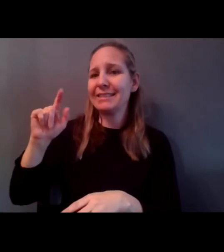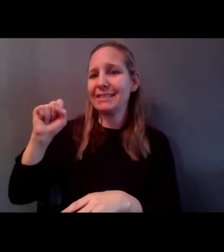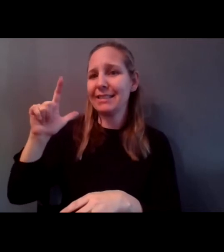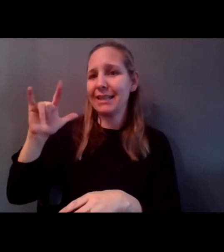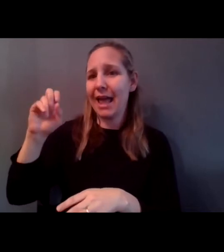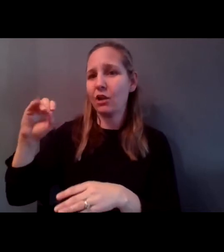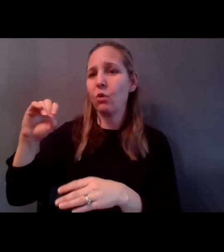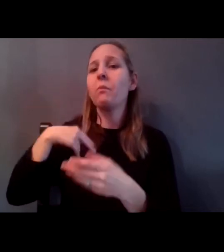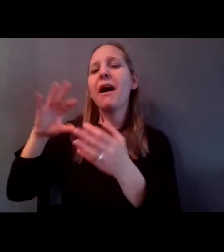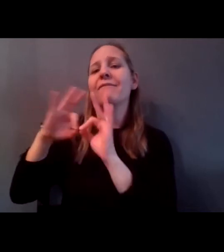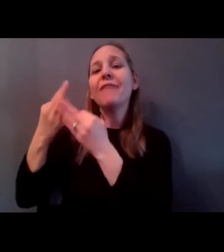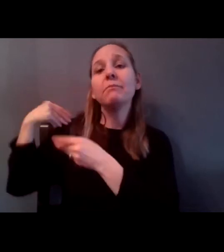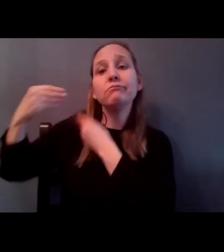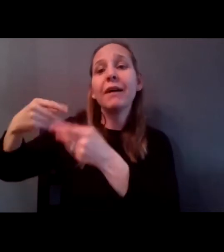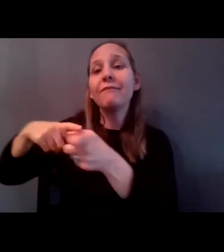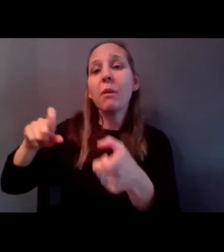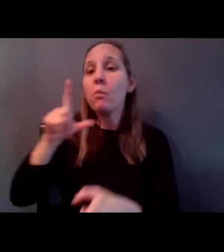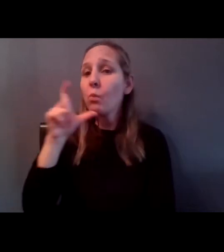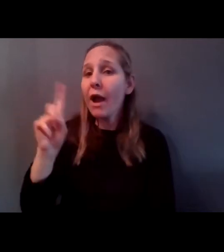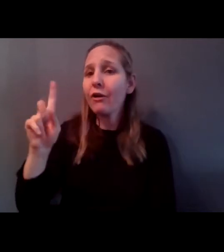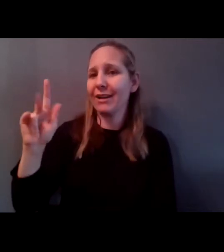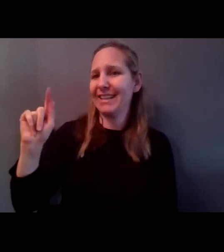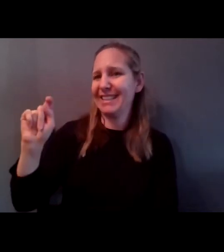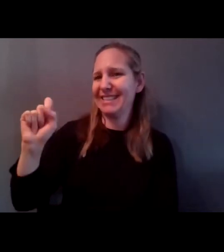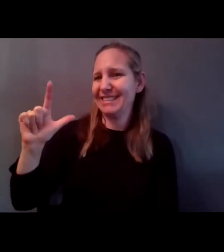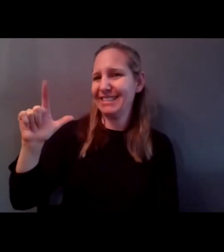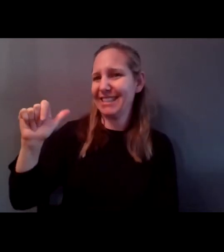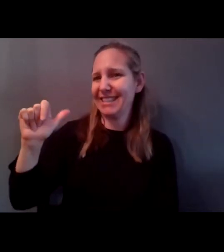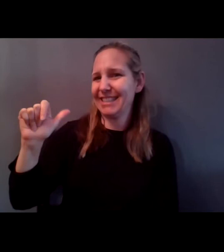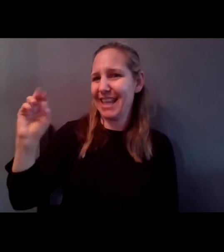lineage comes from the Khatzlanuch family.